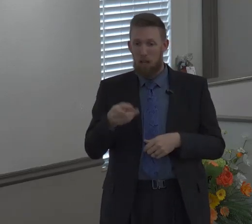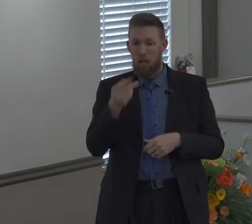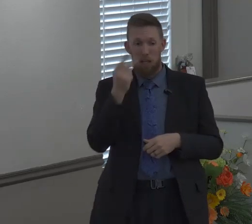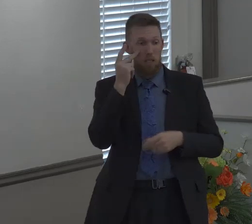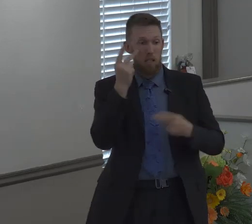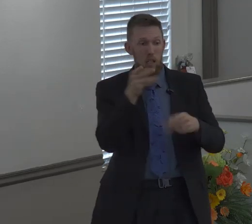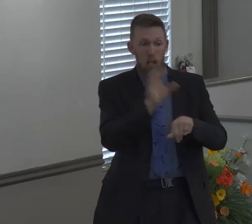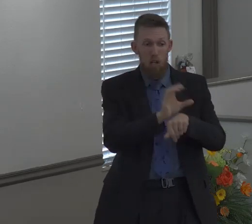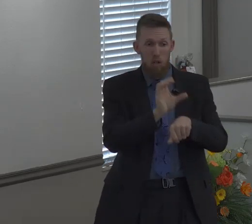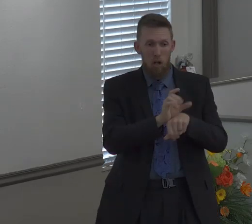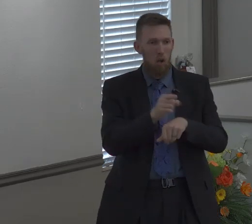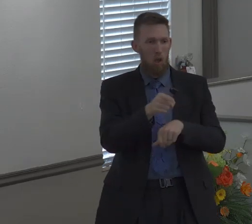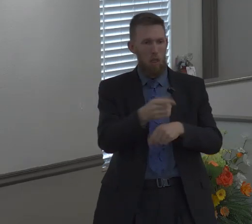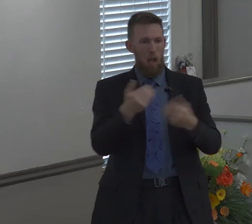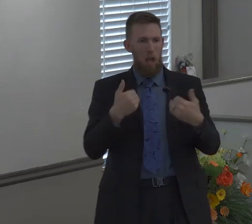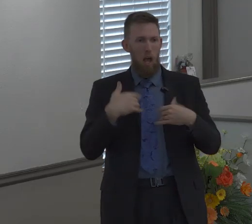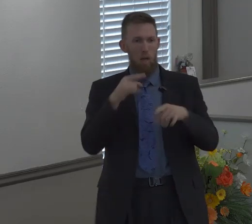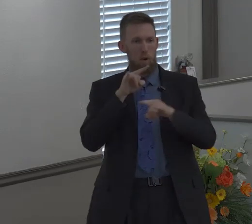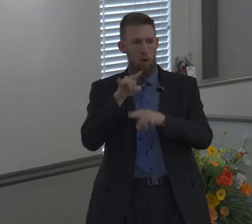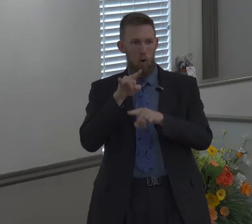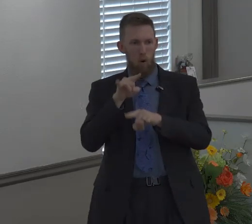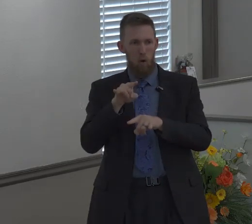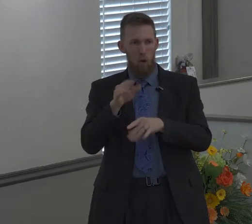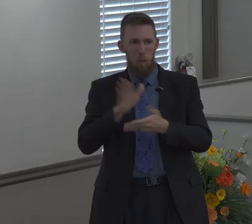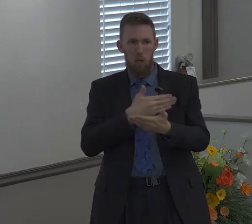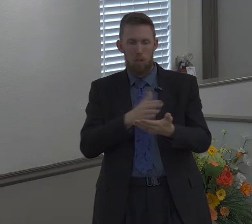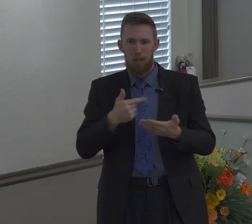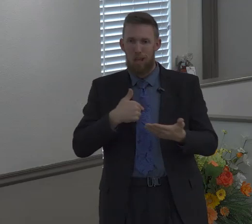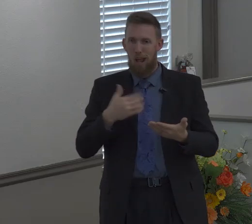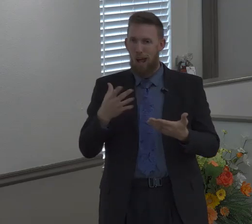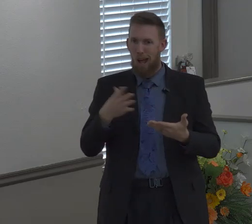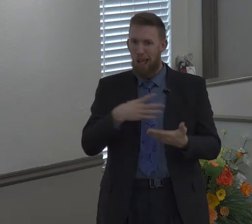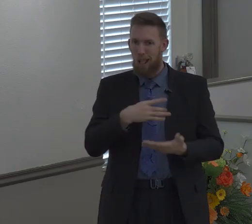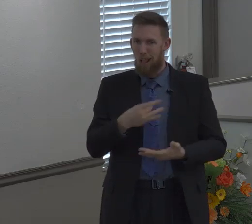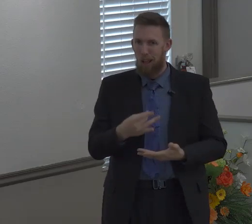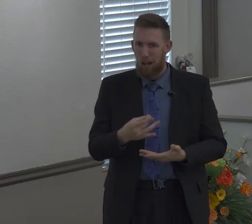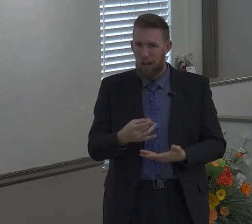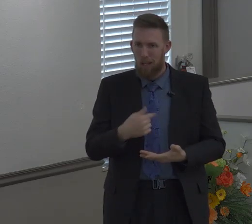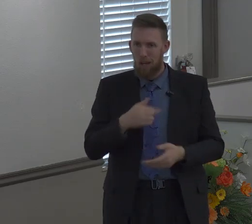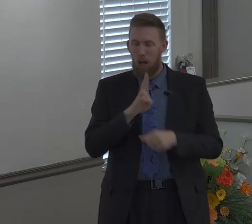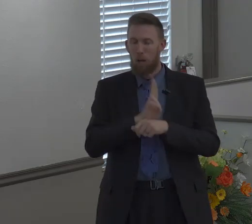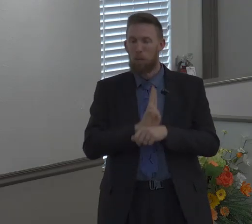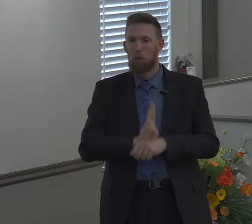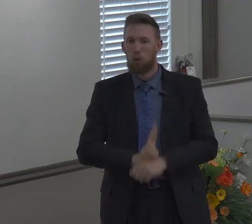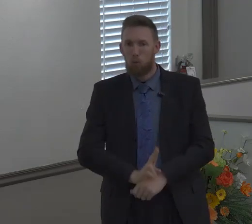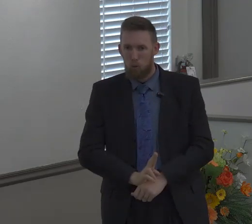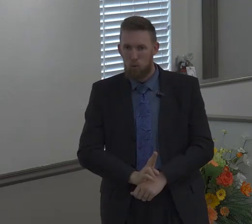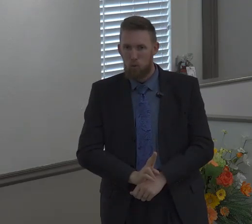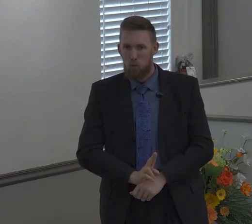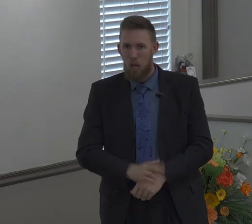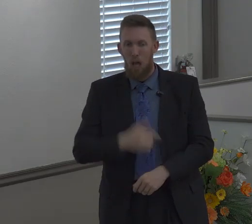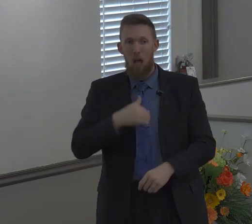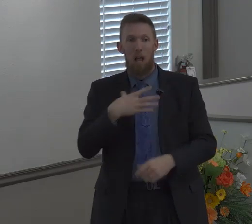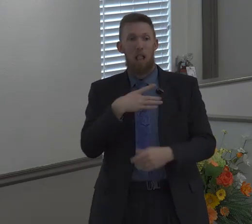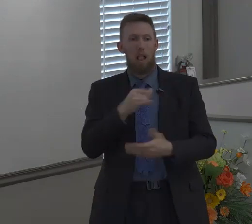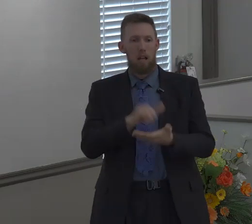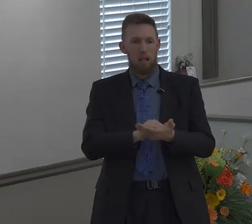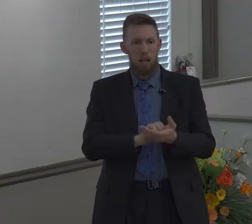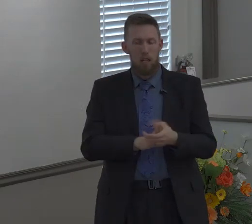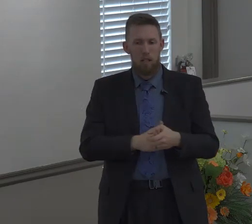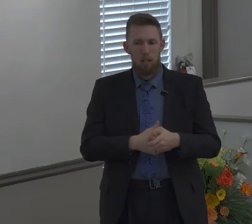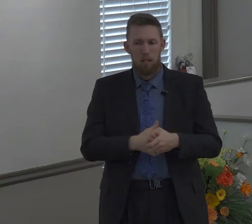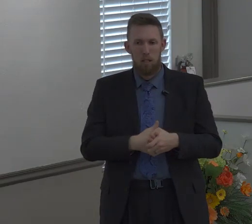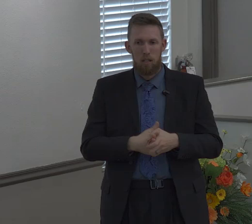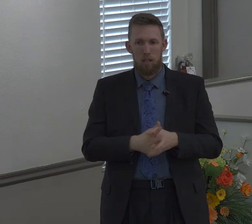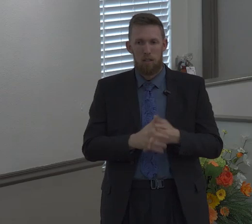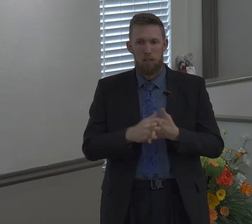Oh, man, the church. Oh, the church is playing the music that I'm used to. Oh, I